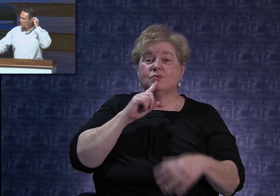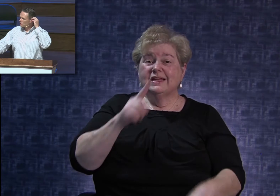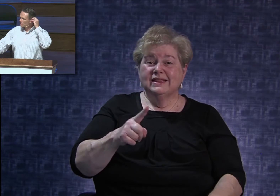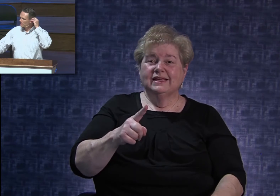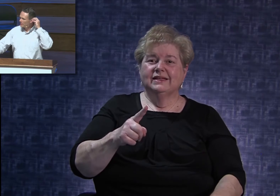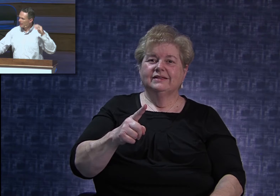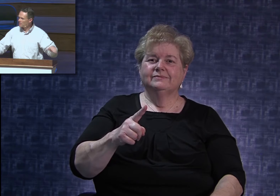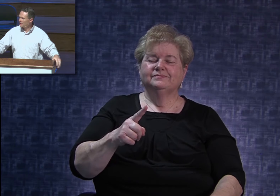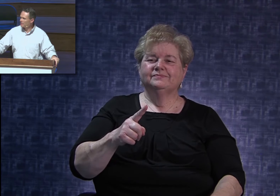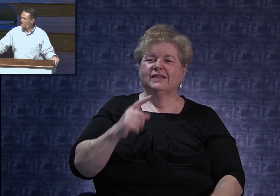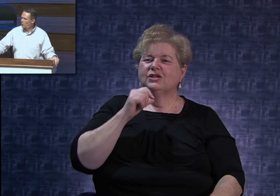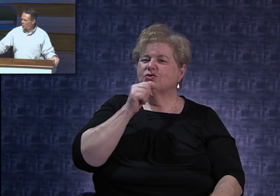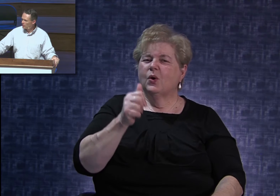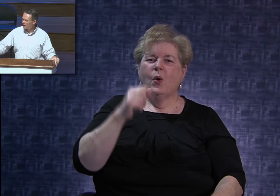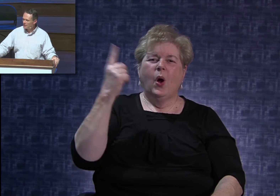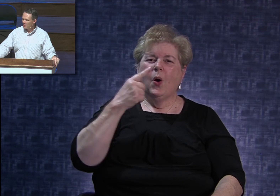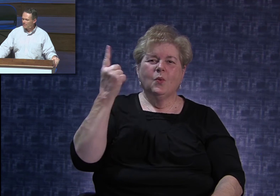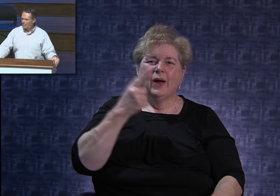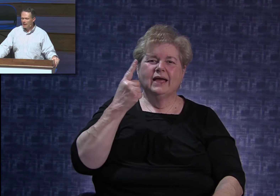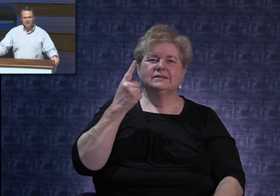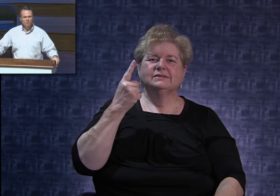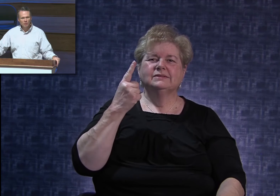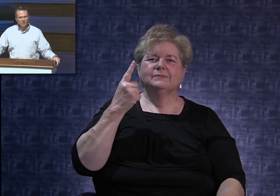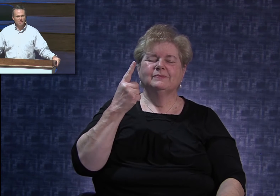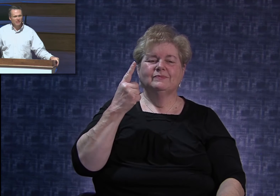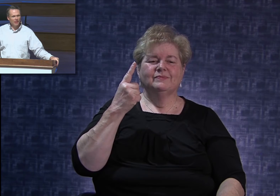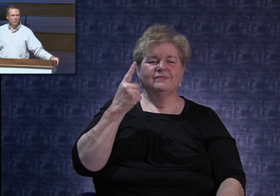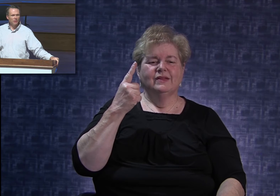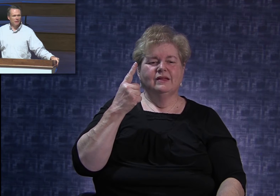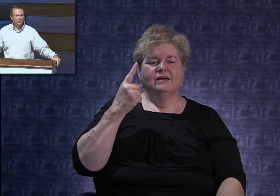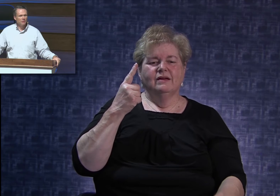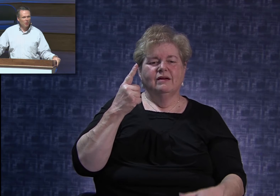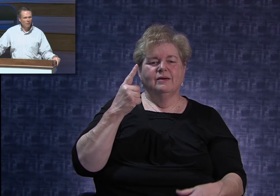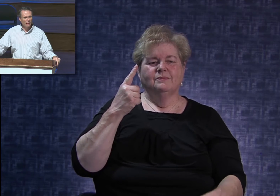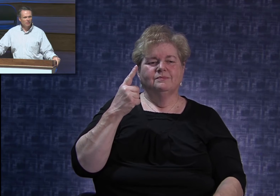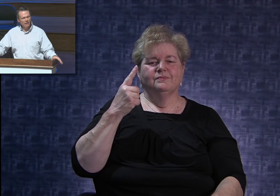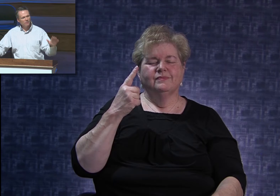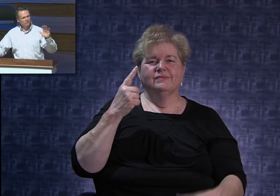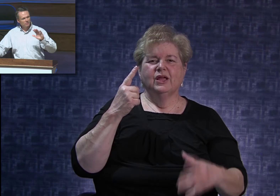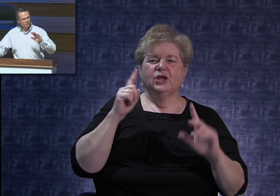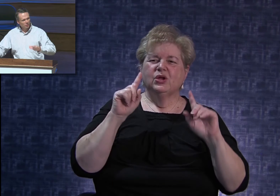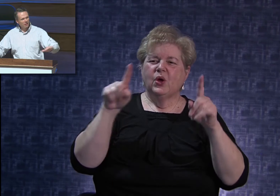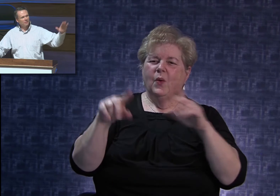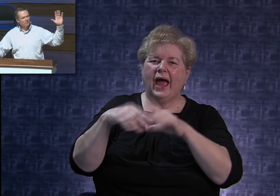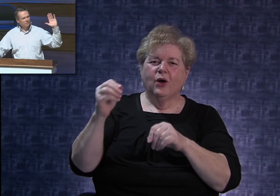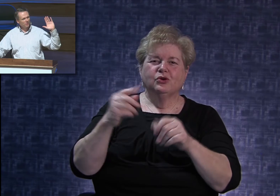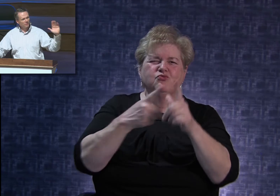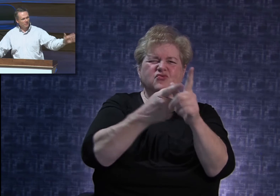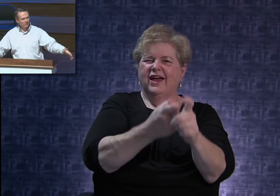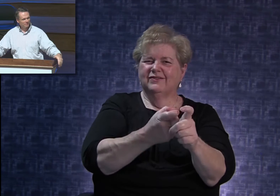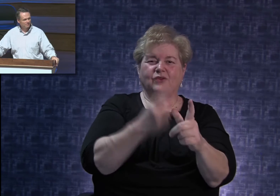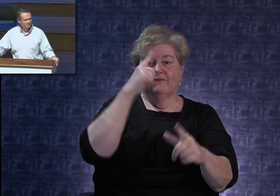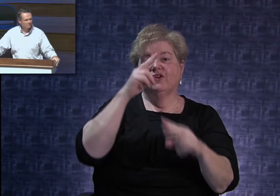that historically has been known as a person that would go out and run for